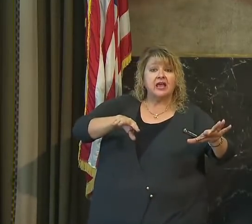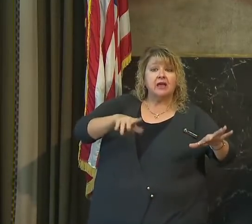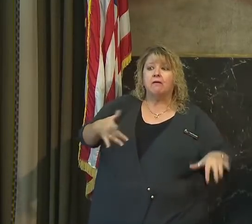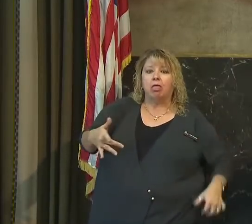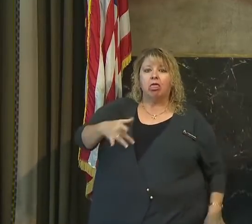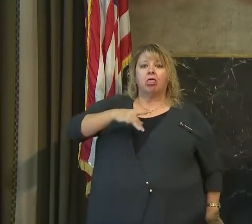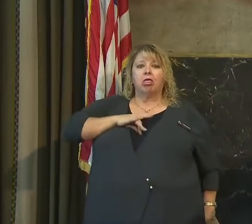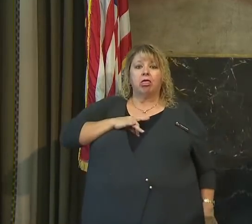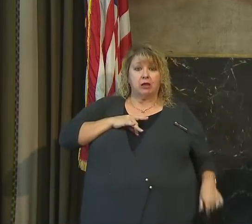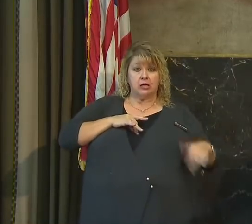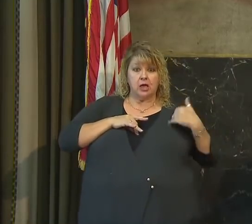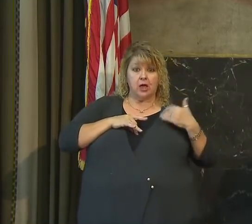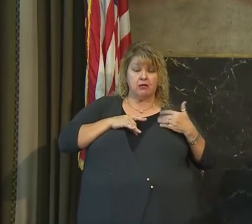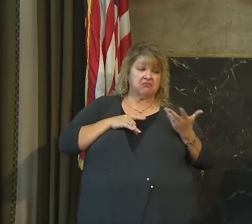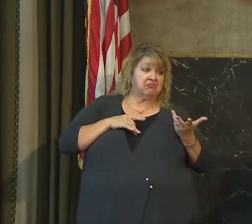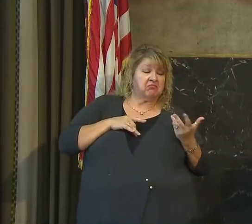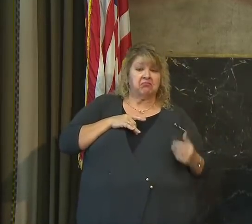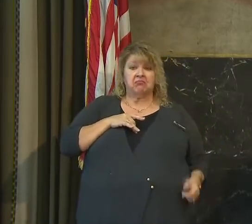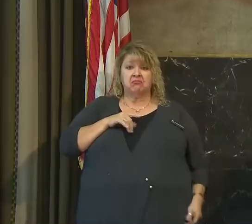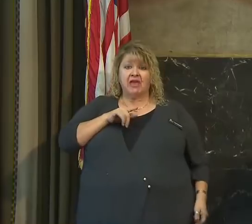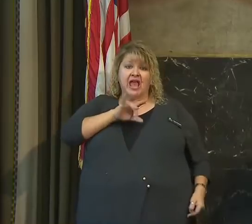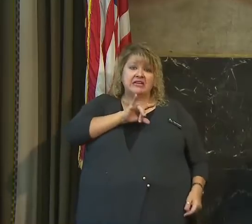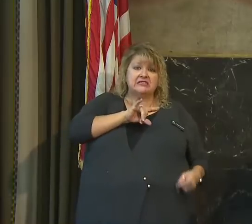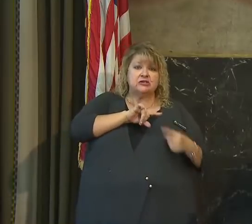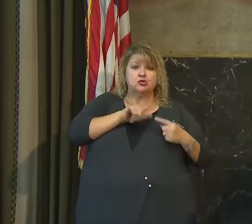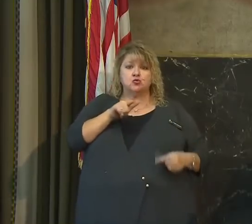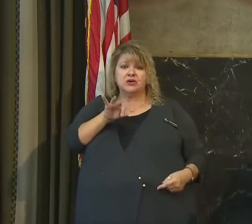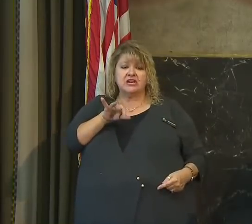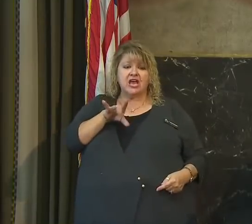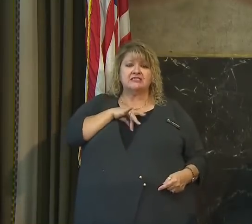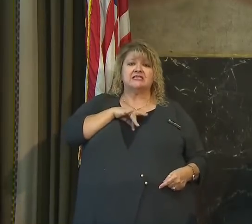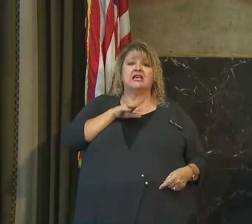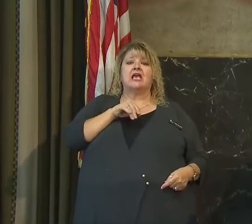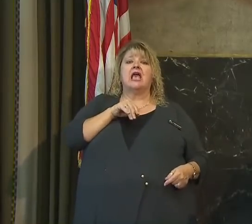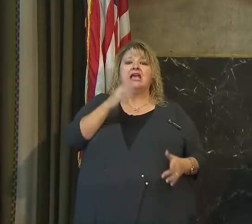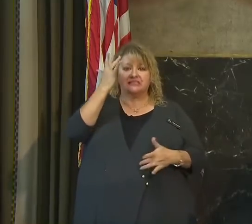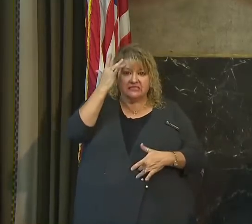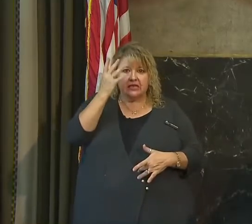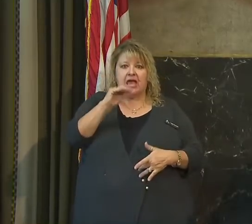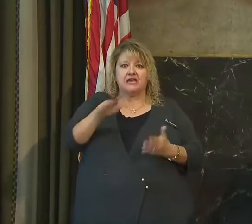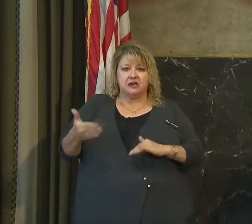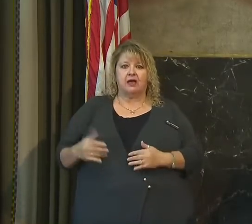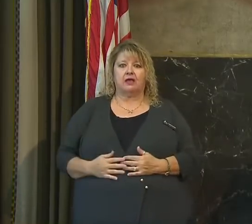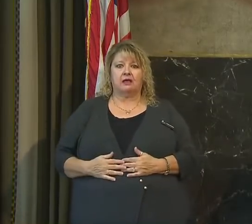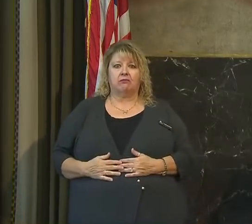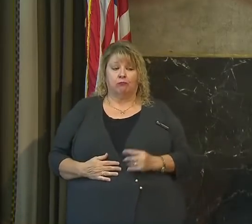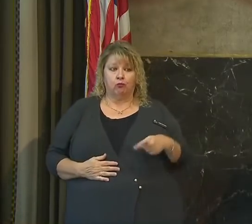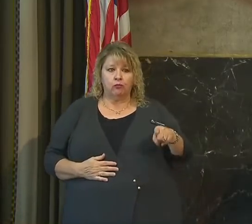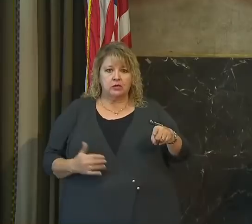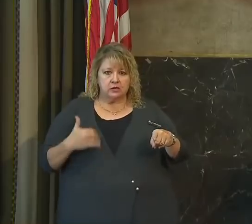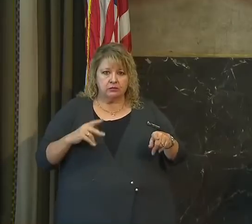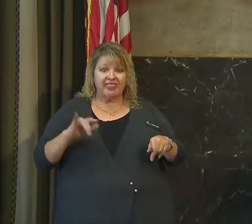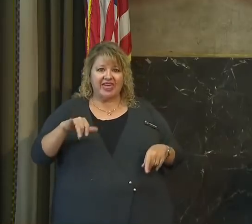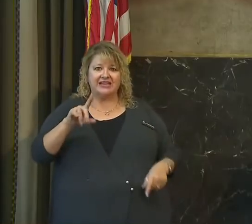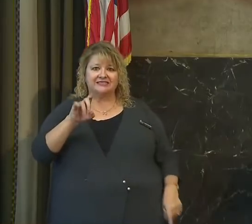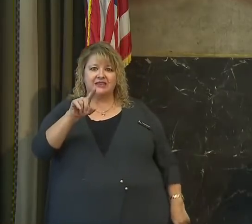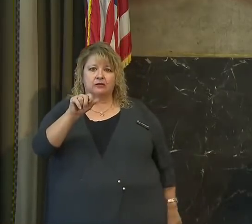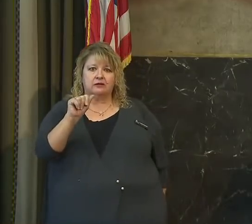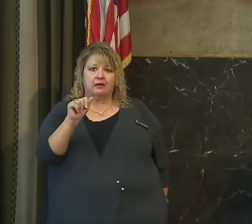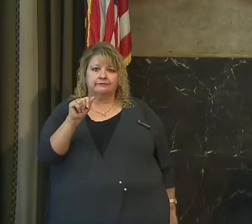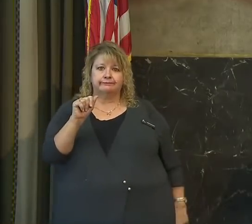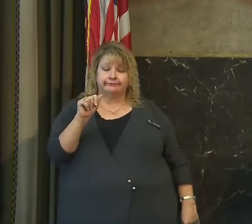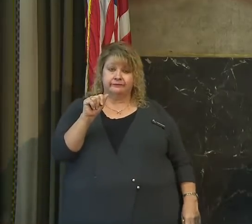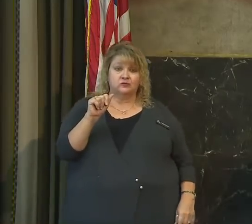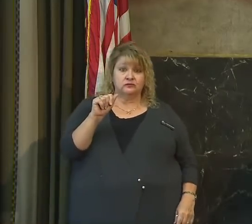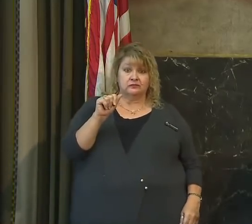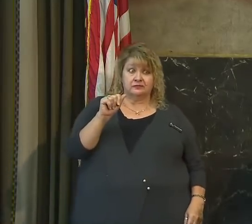this is very different. So it is the Delta variant that is the difference now.